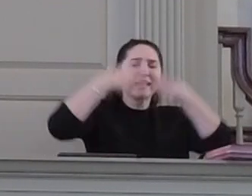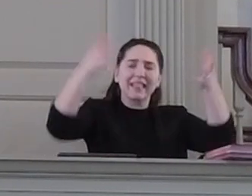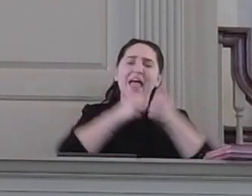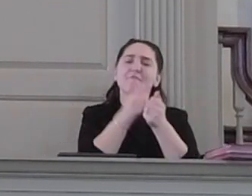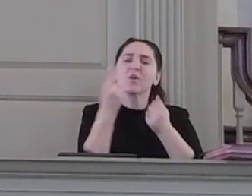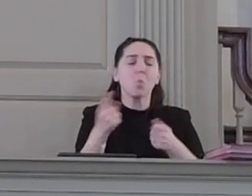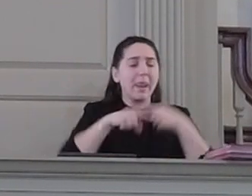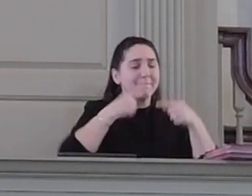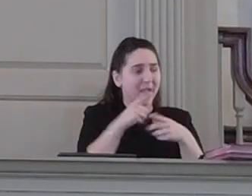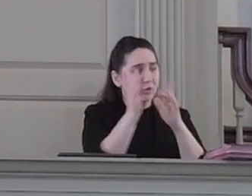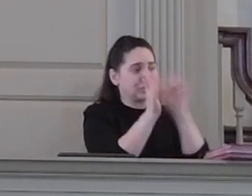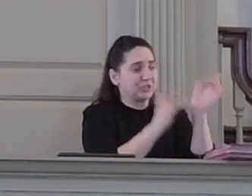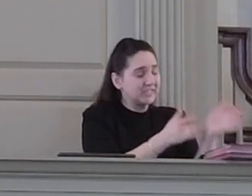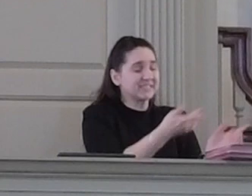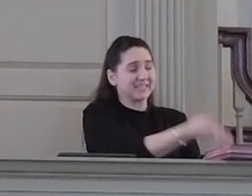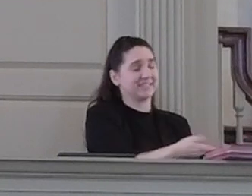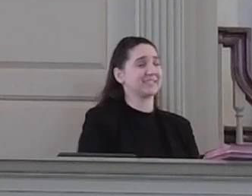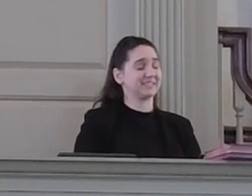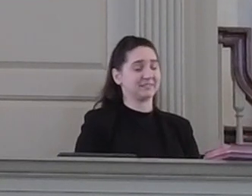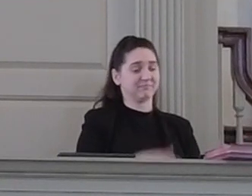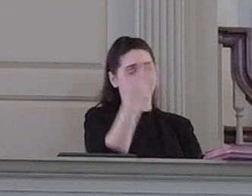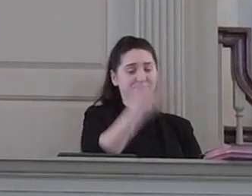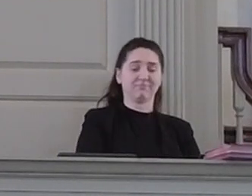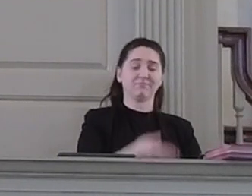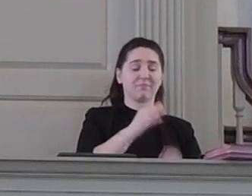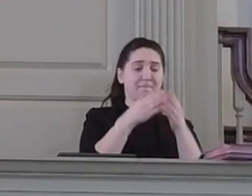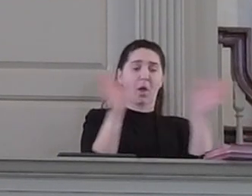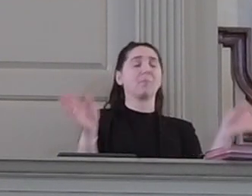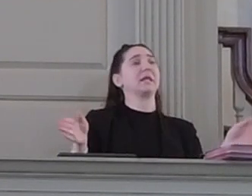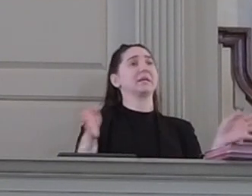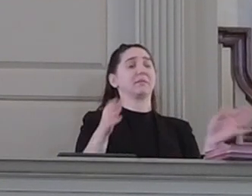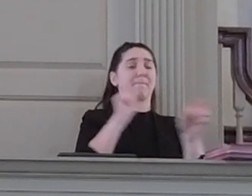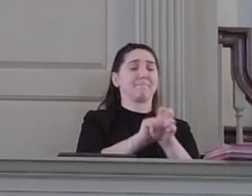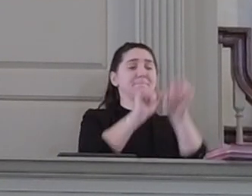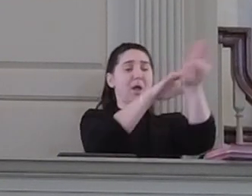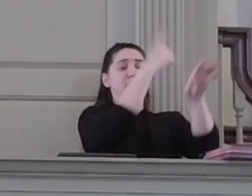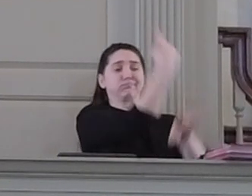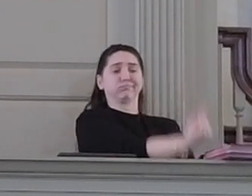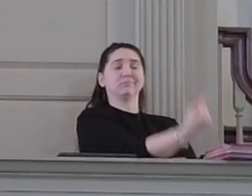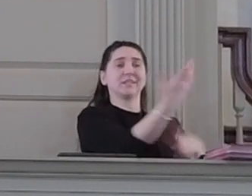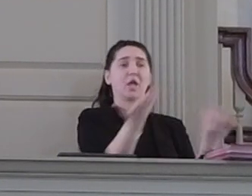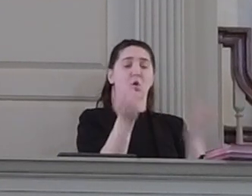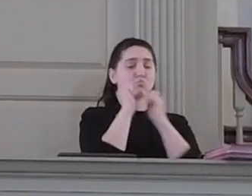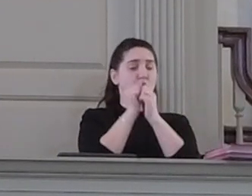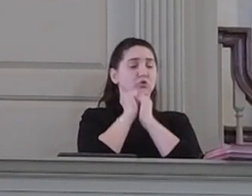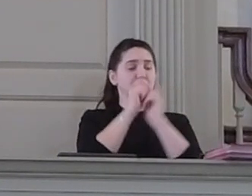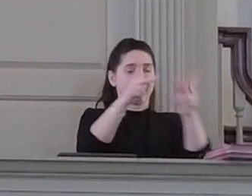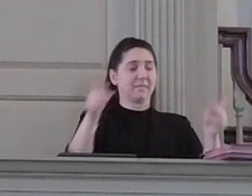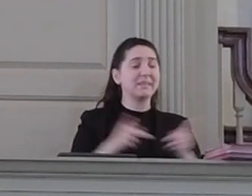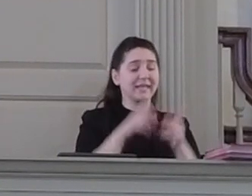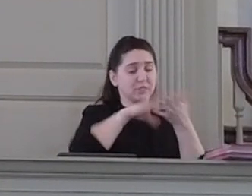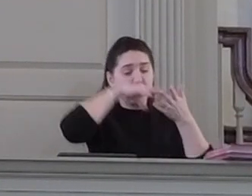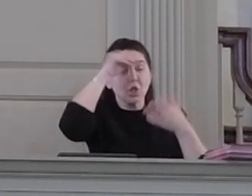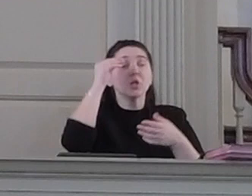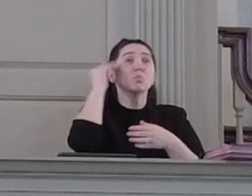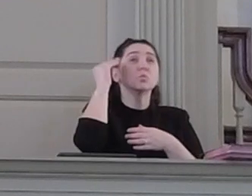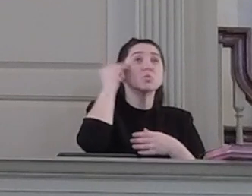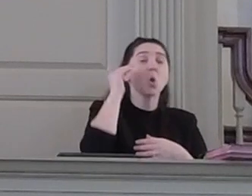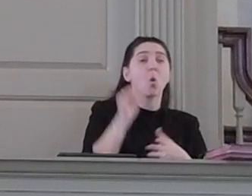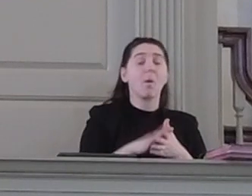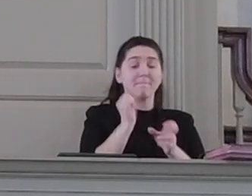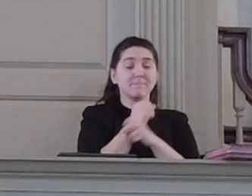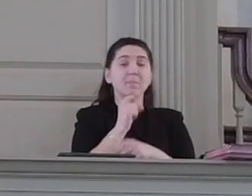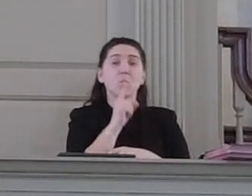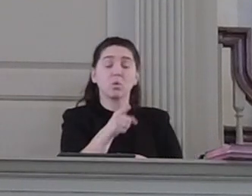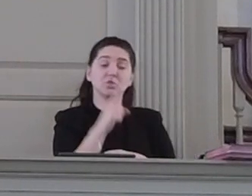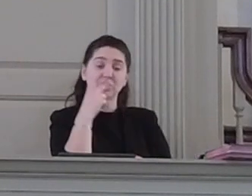or what his message was. He stood right there in public places on mountaintops, in places of worship and learning where he was sure to come